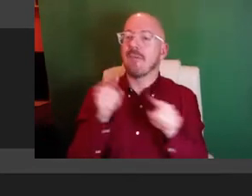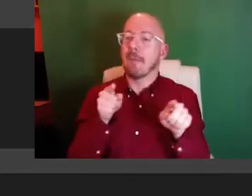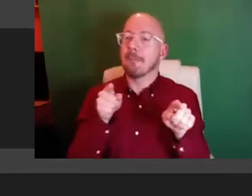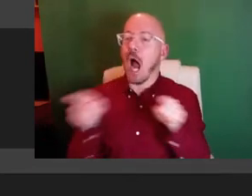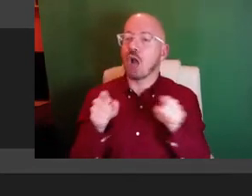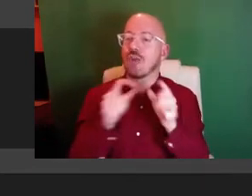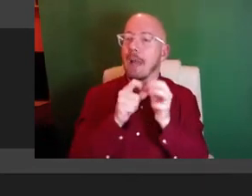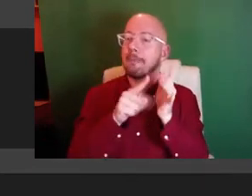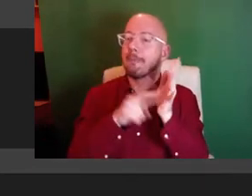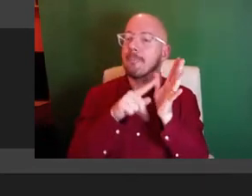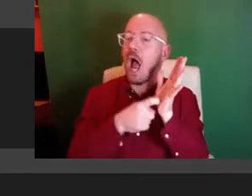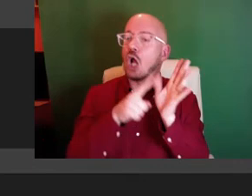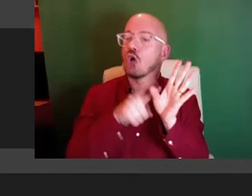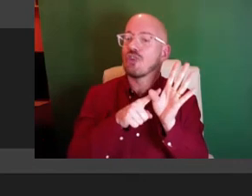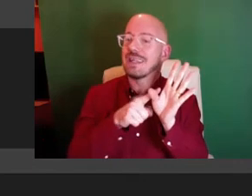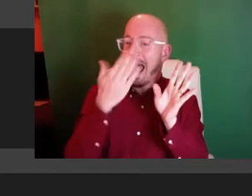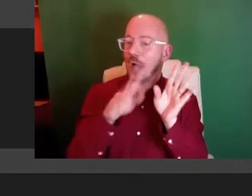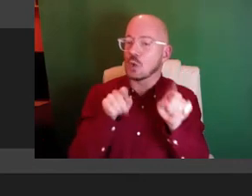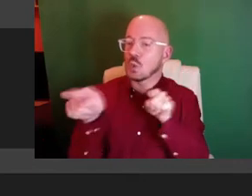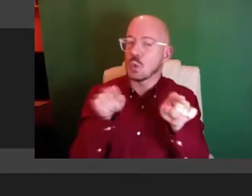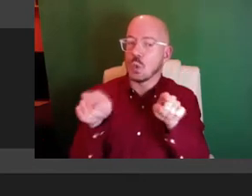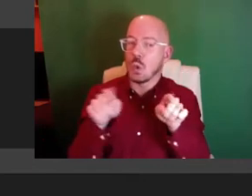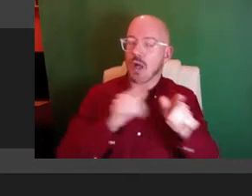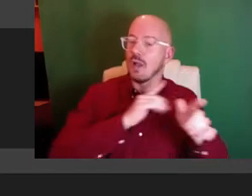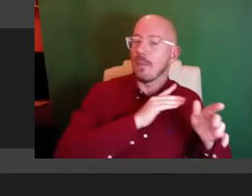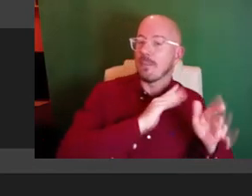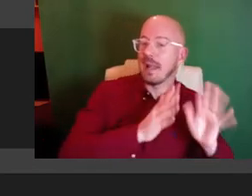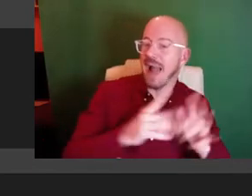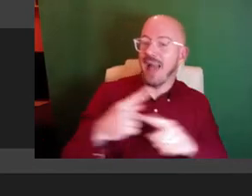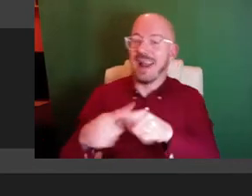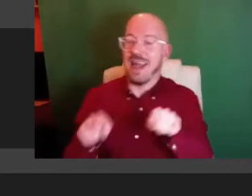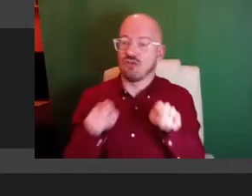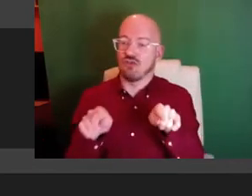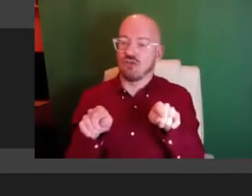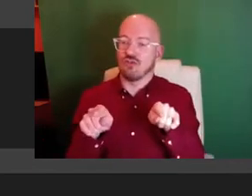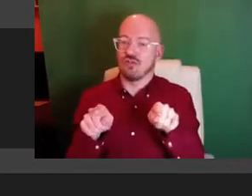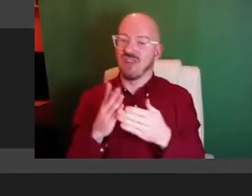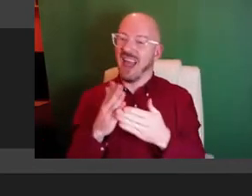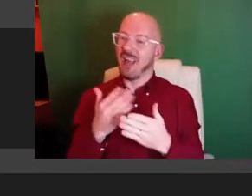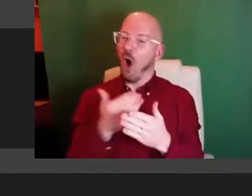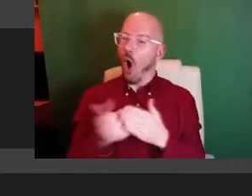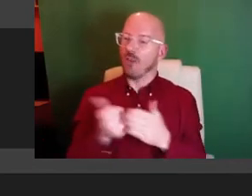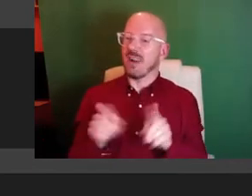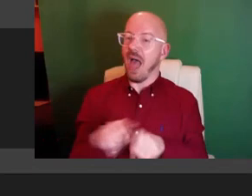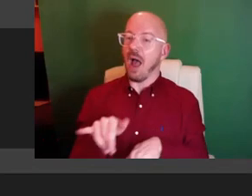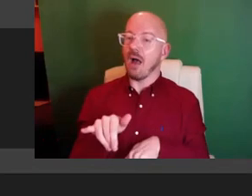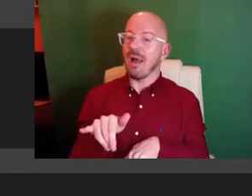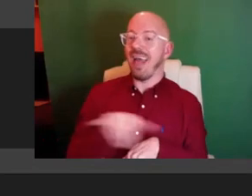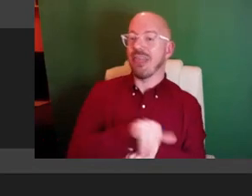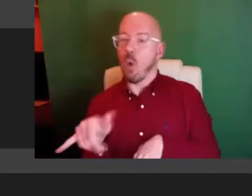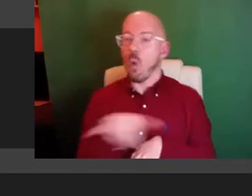And one of the main themes that we identified was that there was a very binary attitude towards BSL and